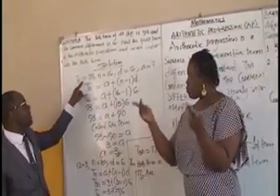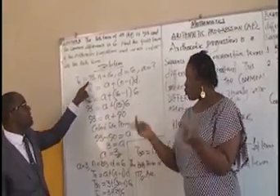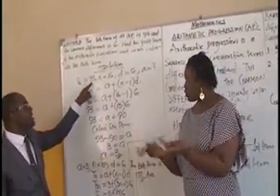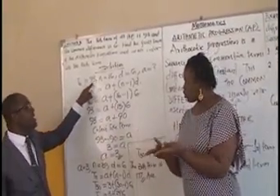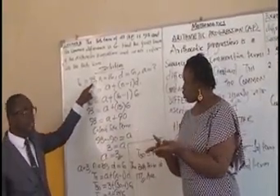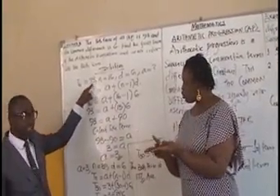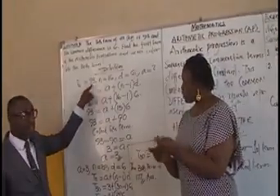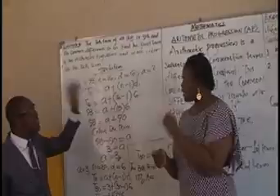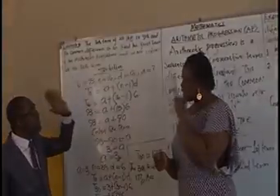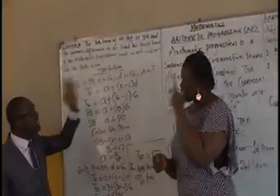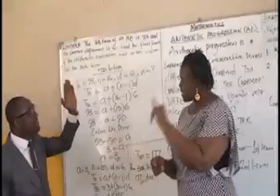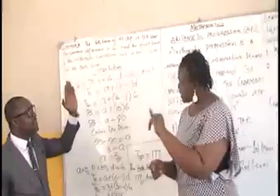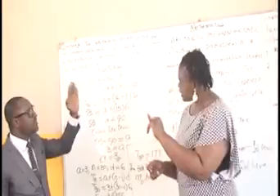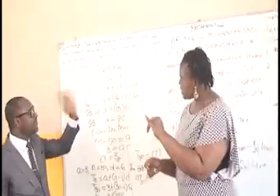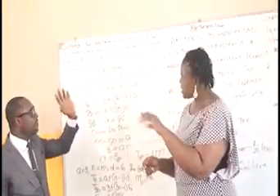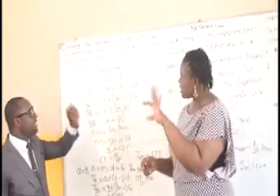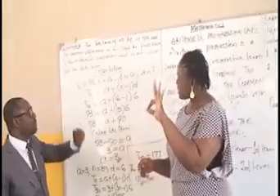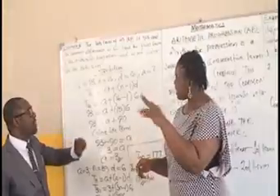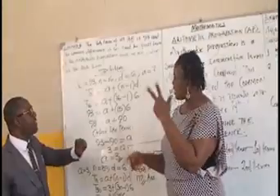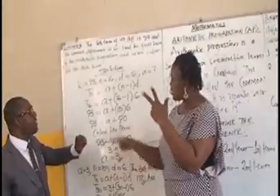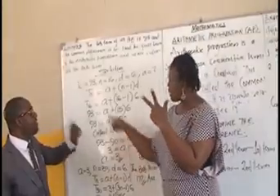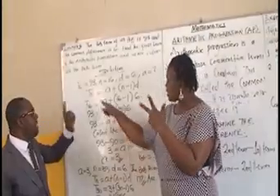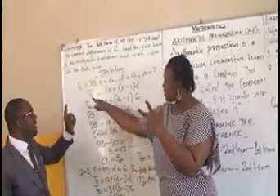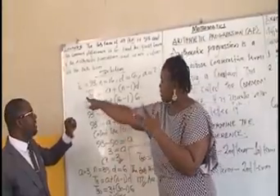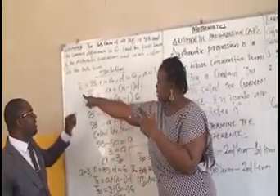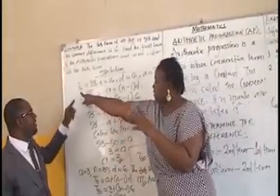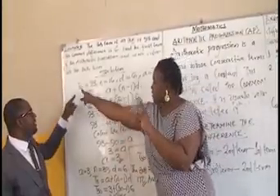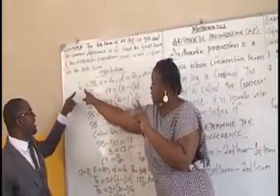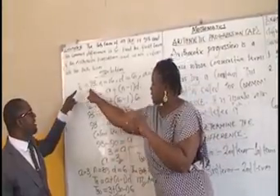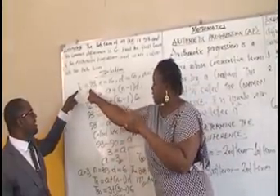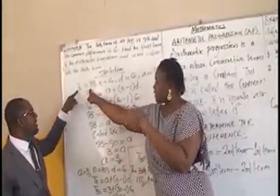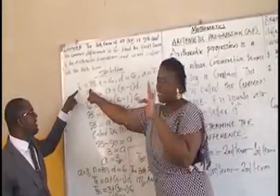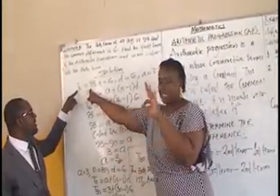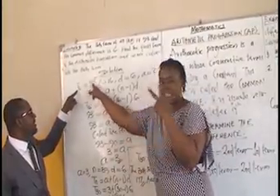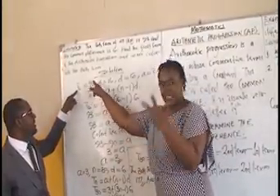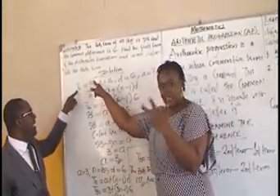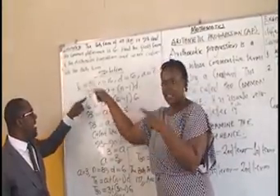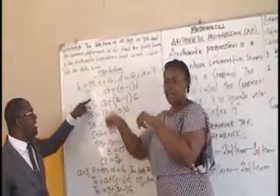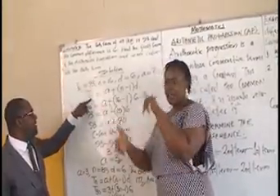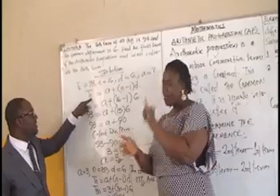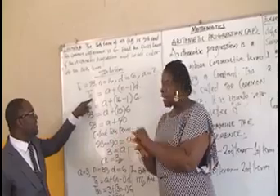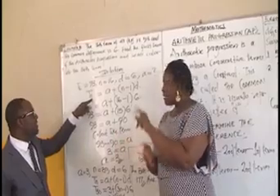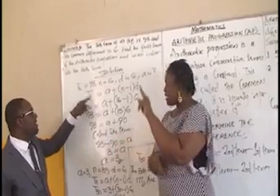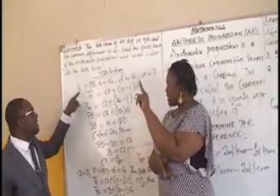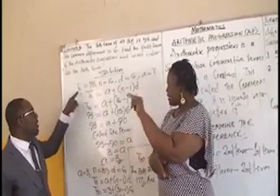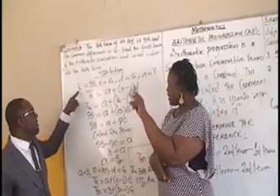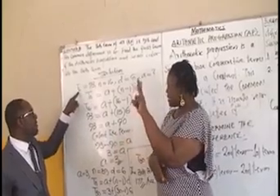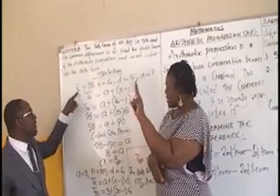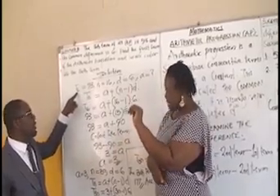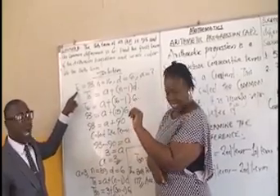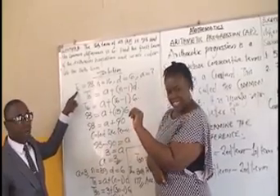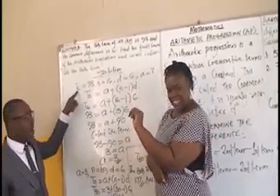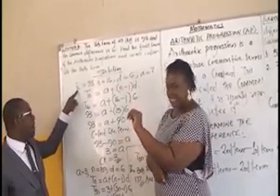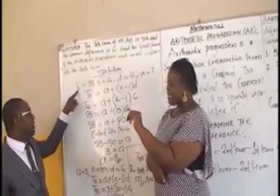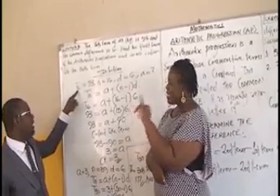term, is 93. The way it is given, follow that way. Remember that Tn is always the